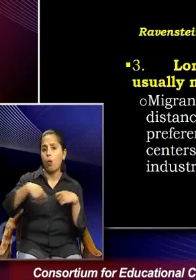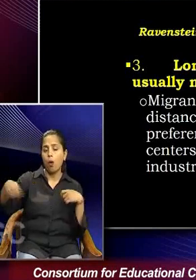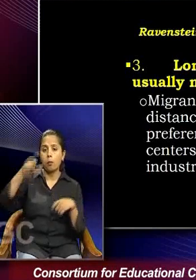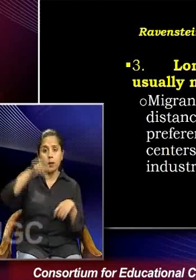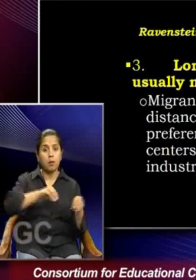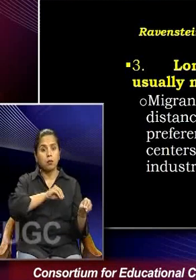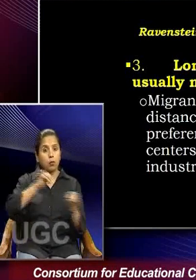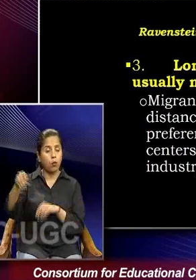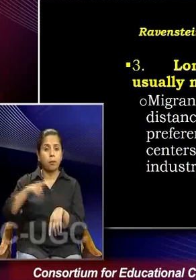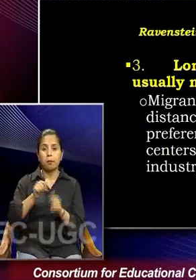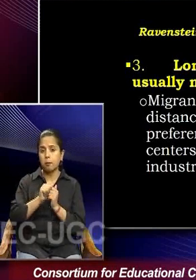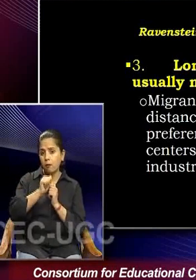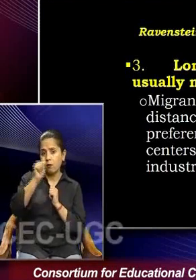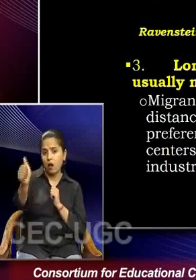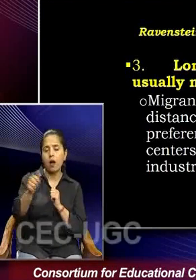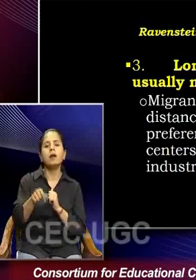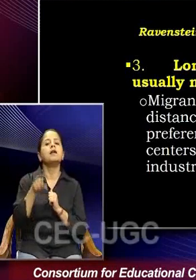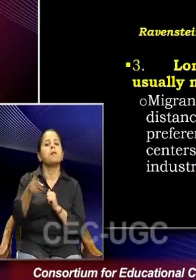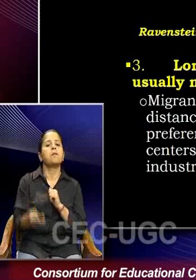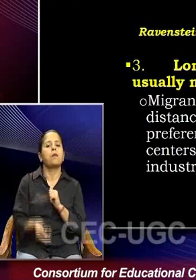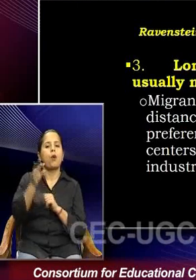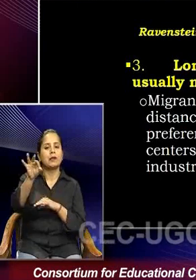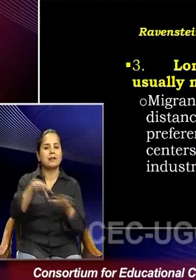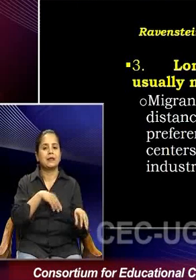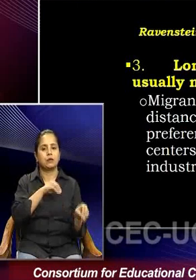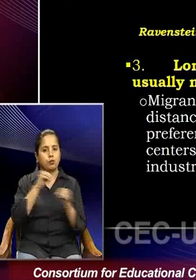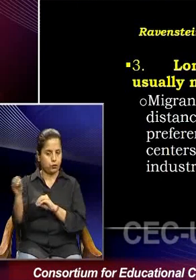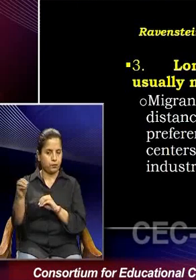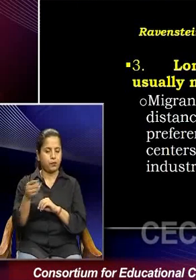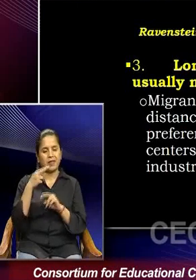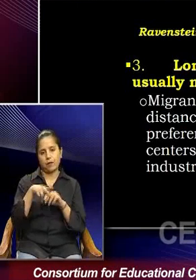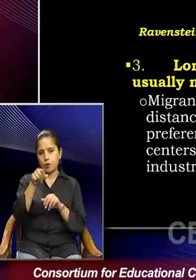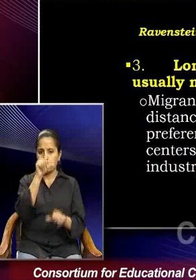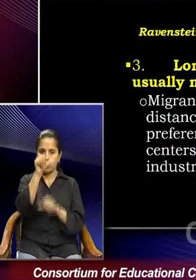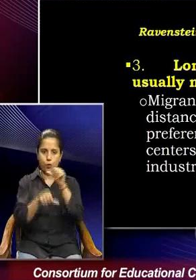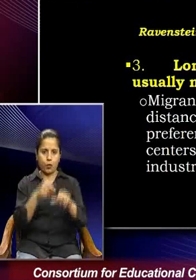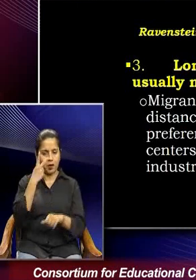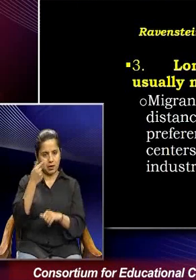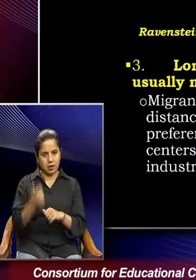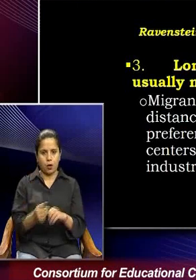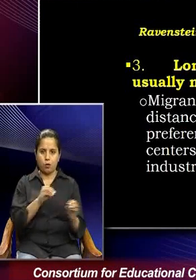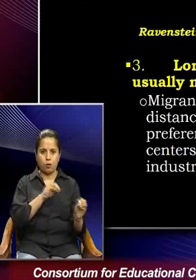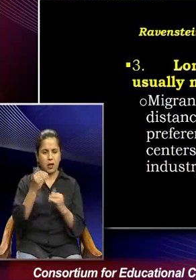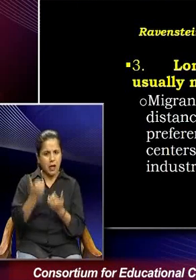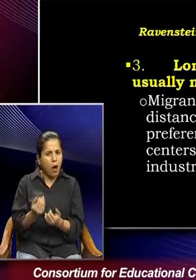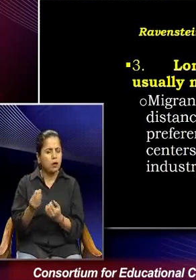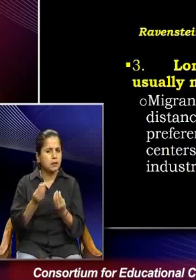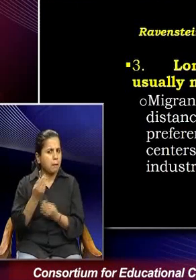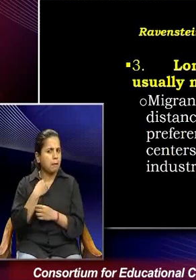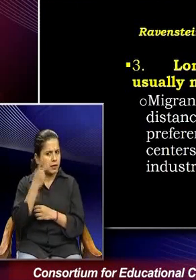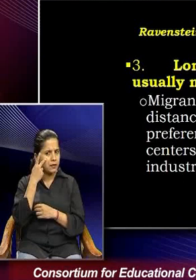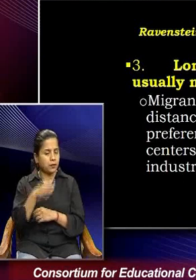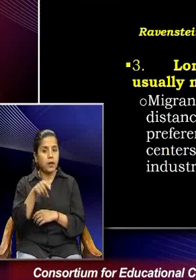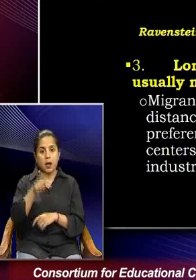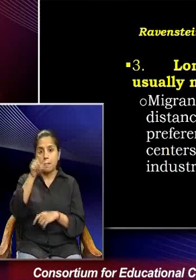migrants usually move to urban areas. So if you look at the process of migration, as I just noted, that largely